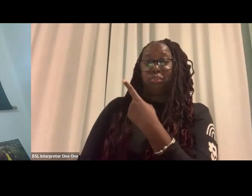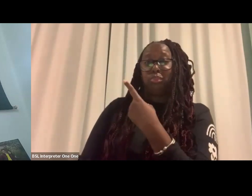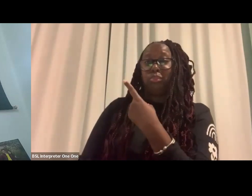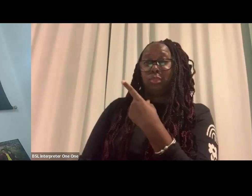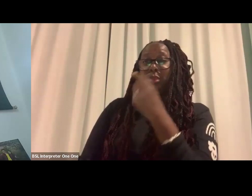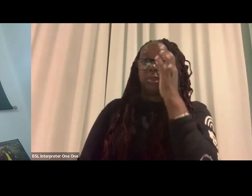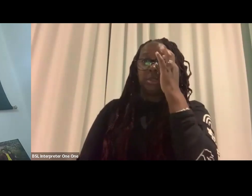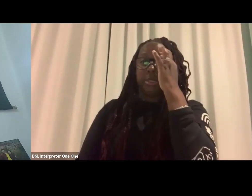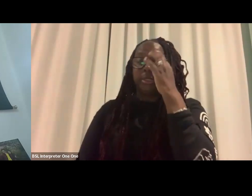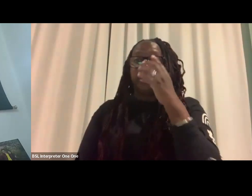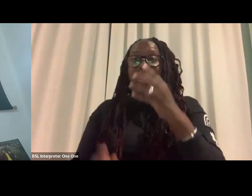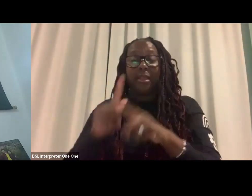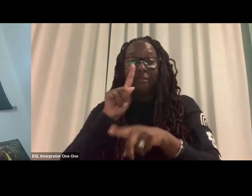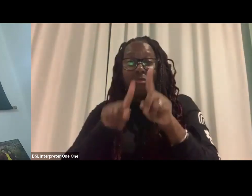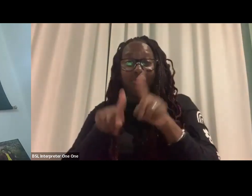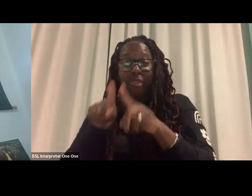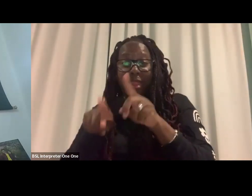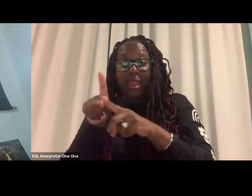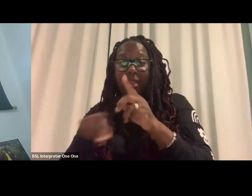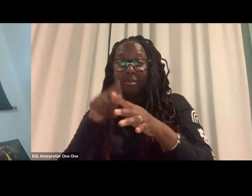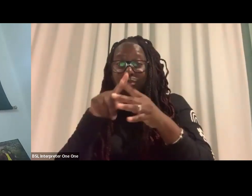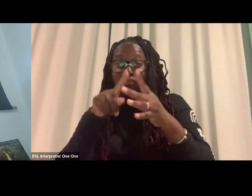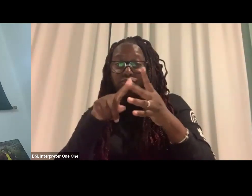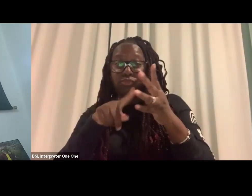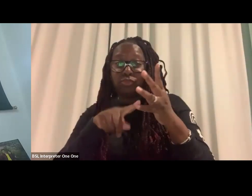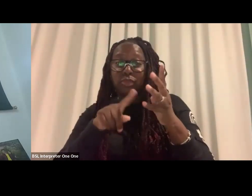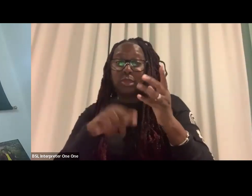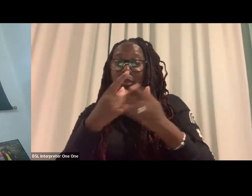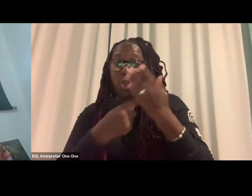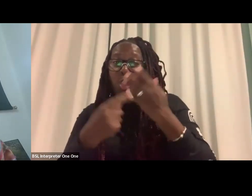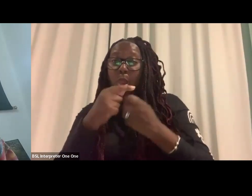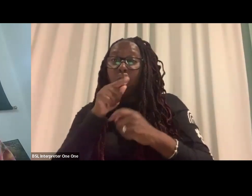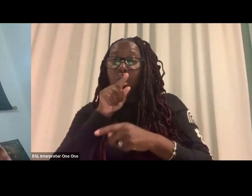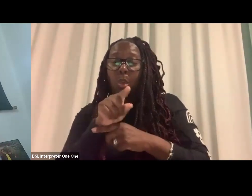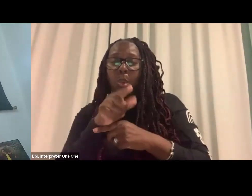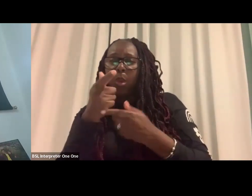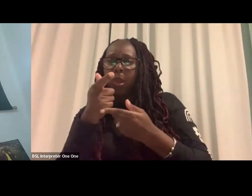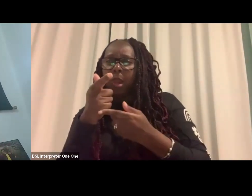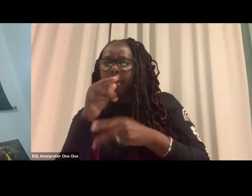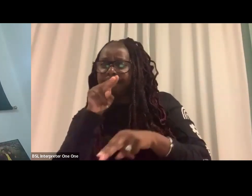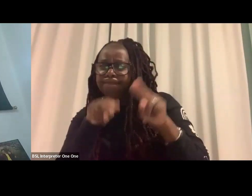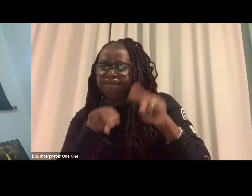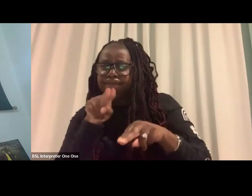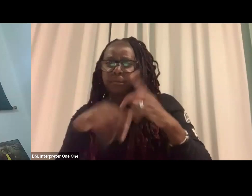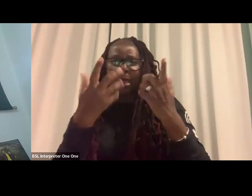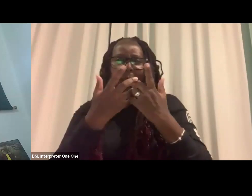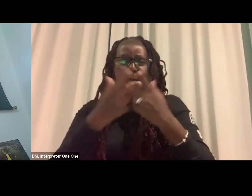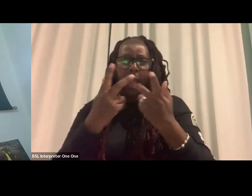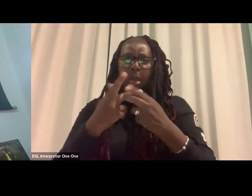33 indicators. Each domain having its own indicator to measure, how we take care